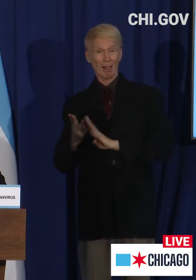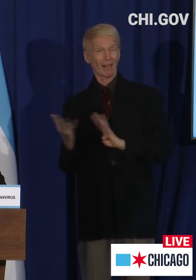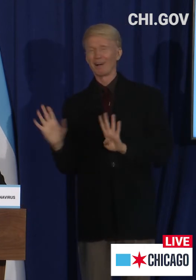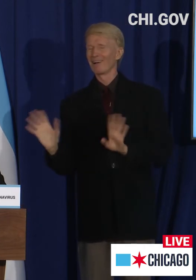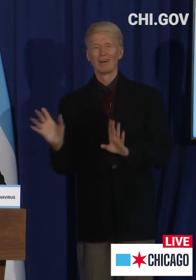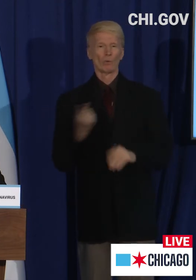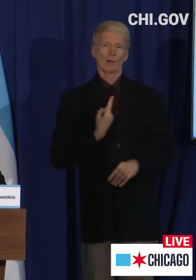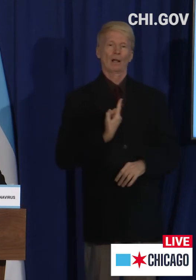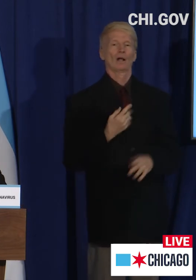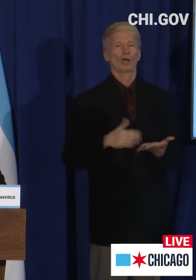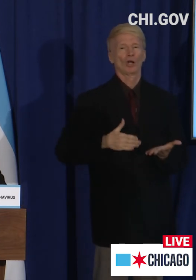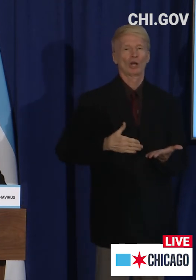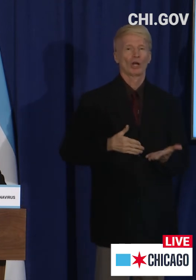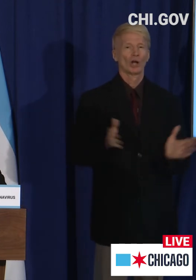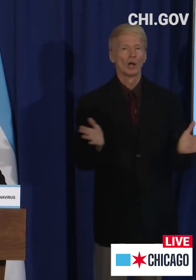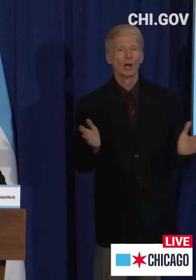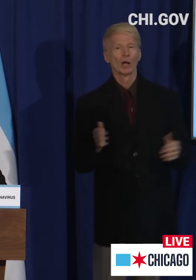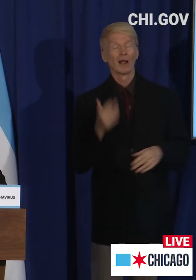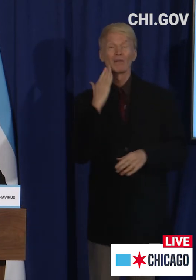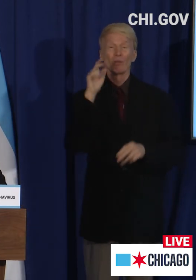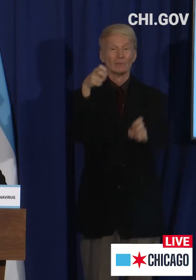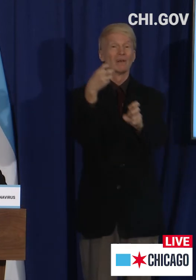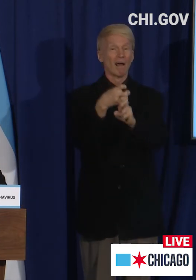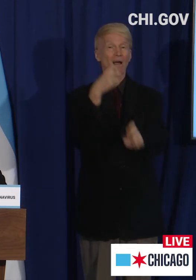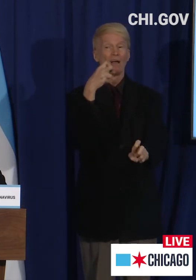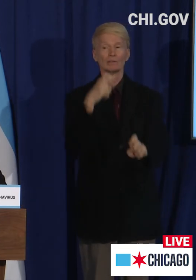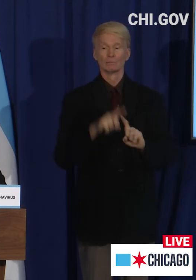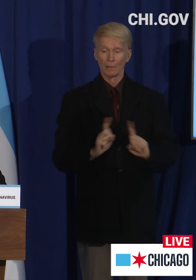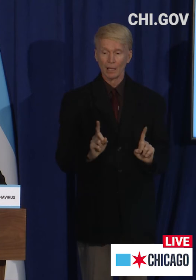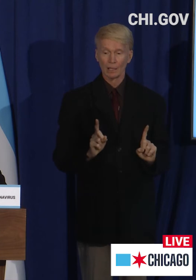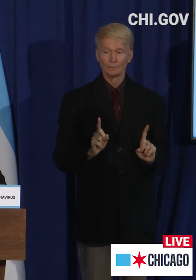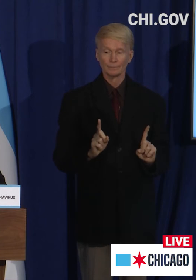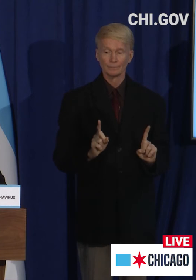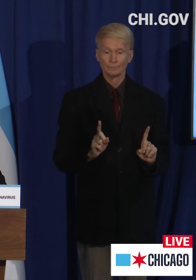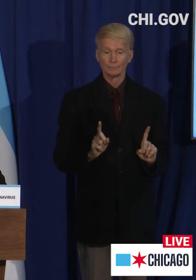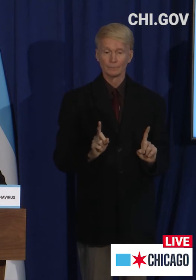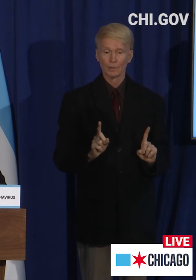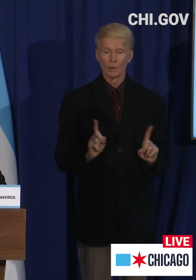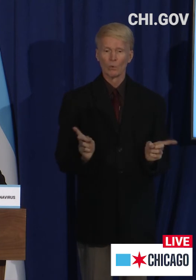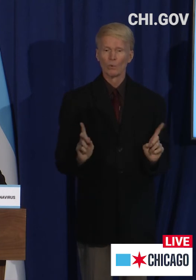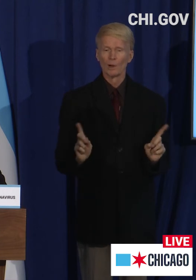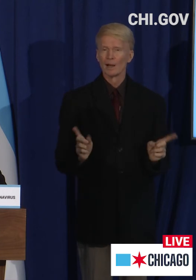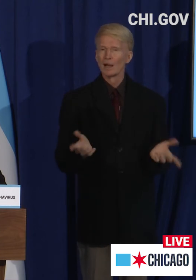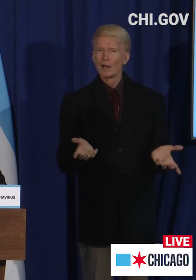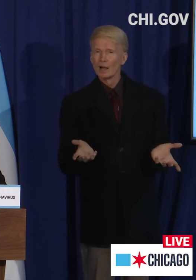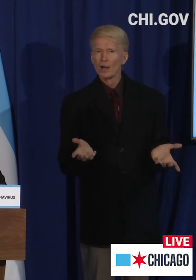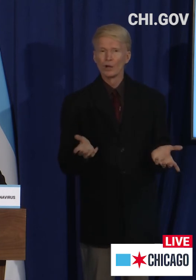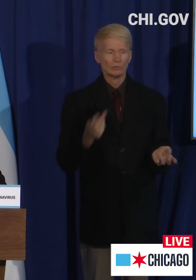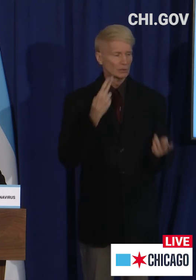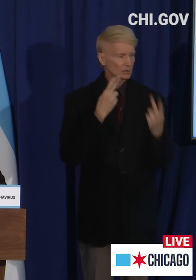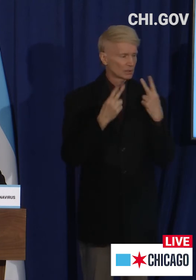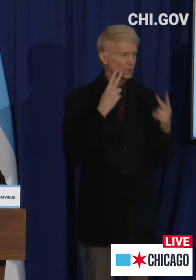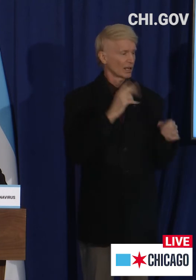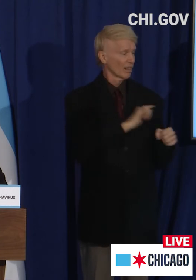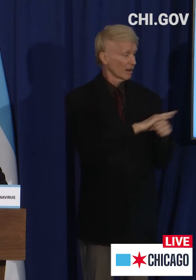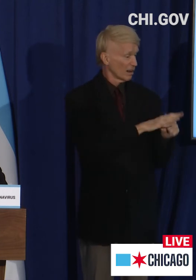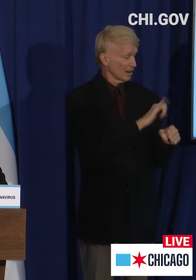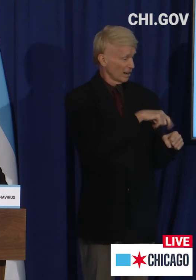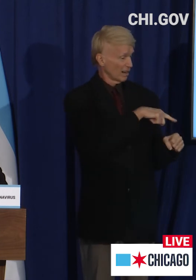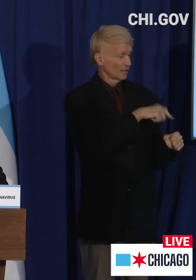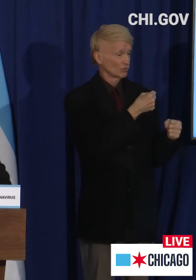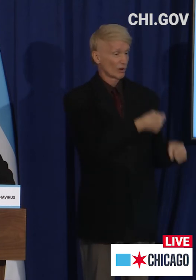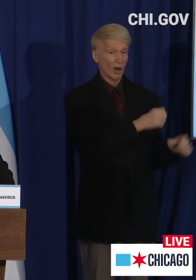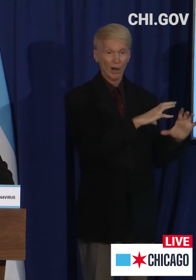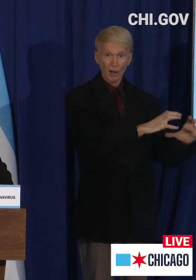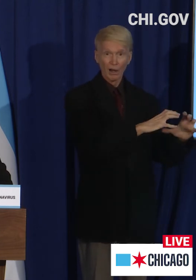hard, and it is hard, but one of the most important things to do in areas where we are seeing this surge, and we know